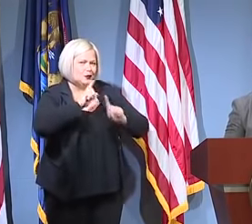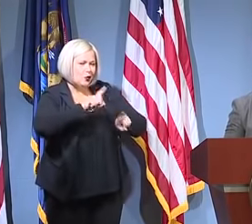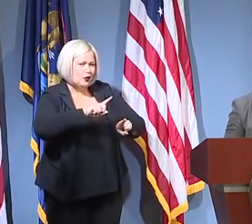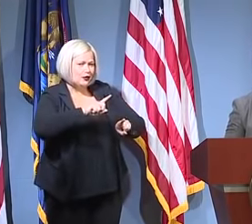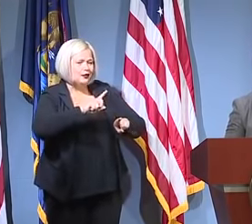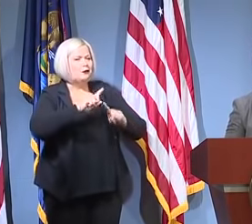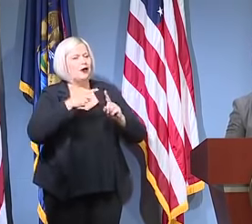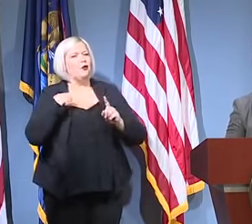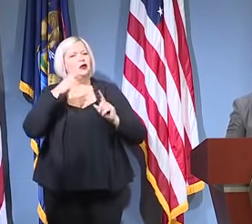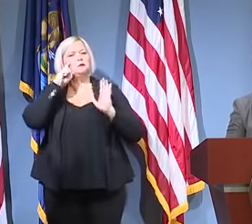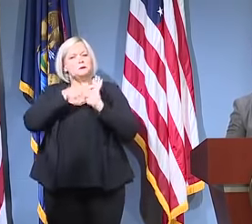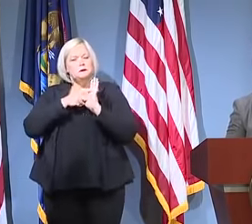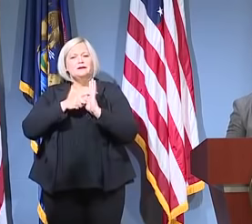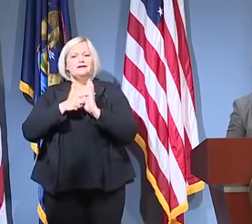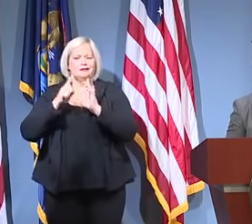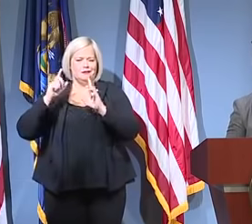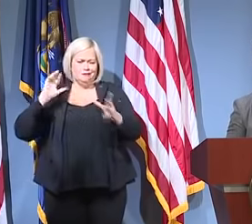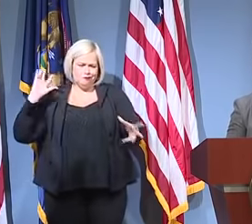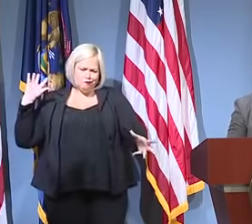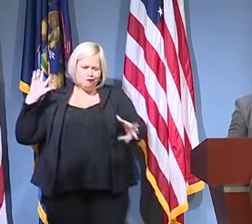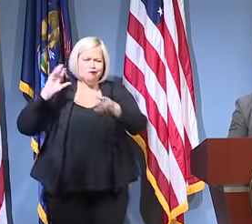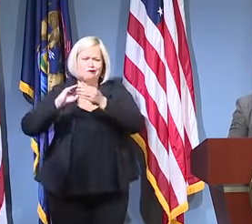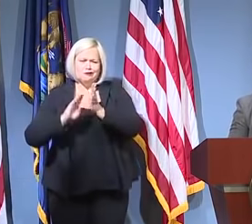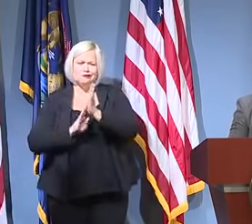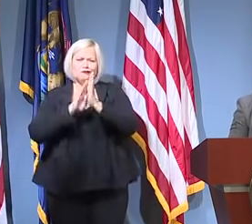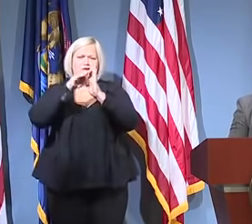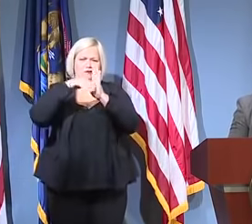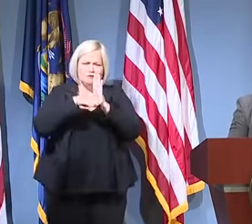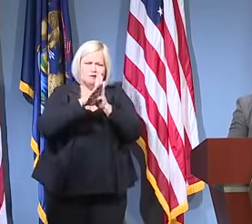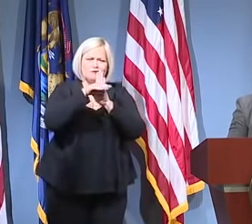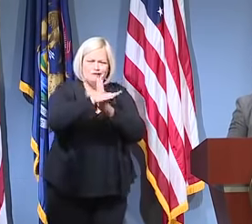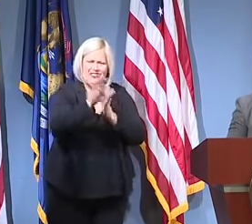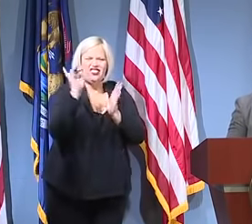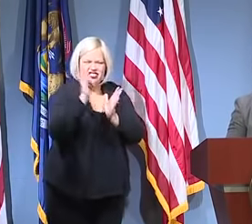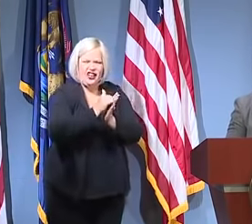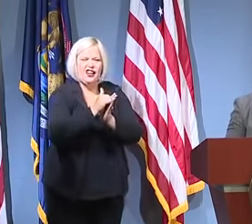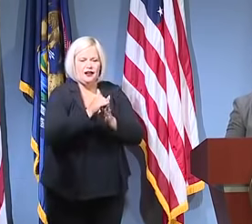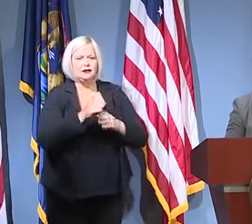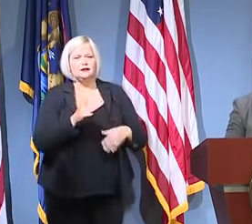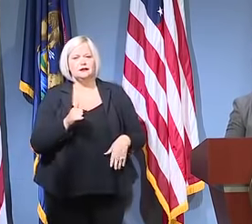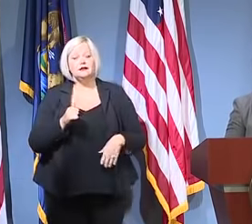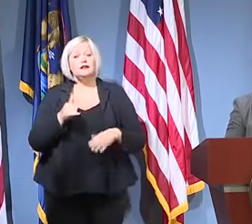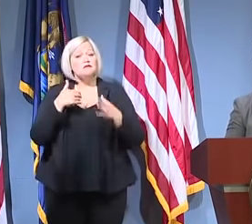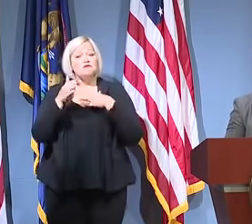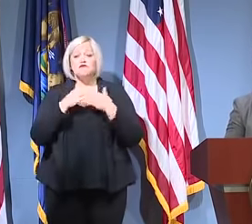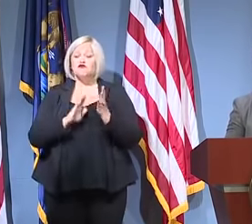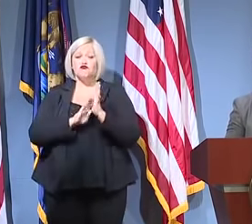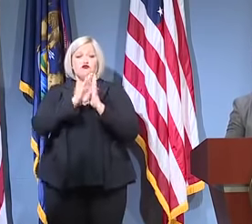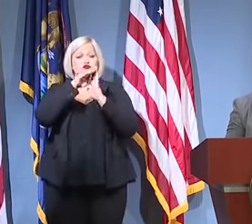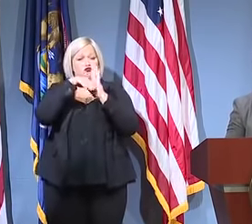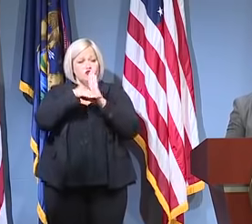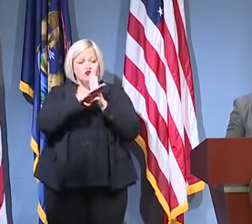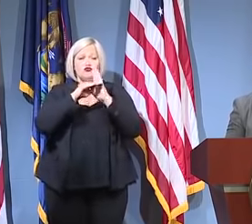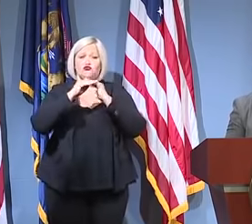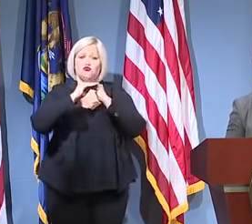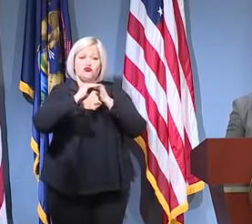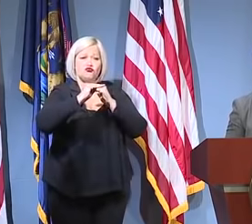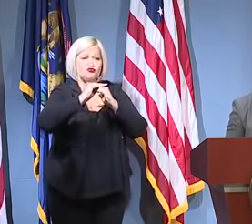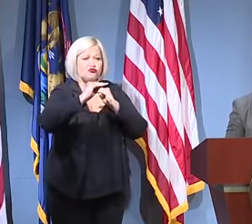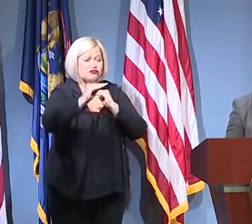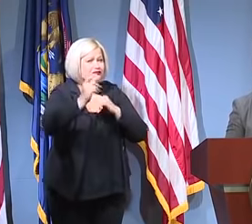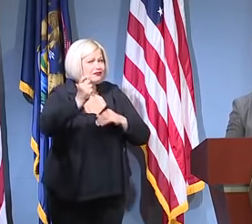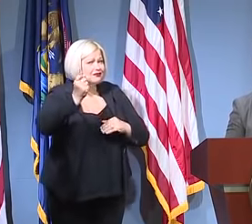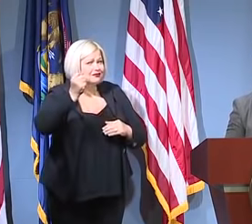but trends over time. That's very important. And what we also know is that even if the trend is stabilizing, it only takes a